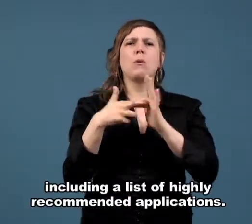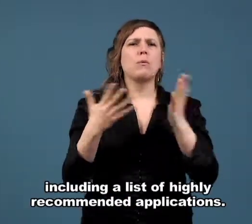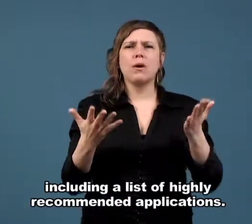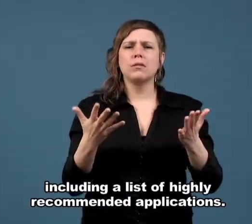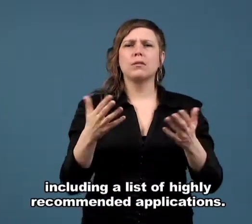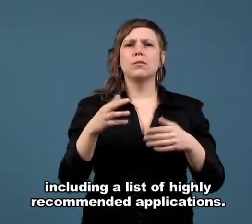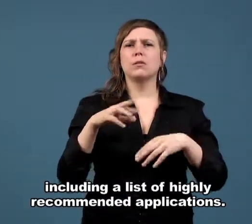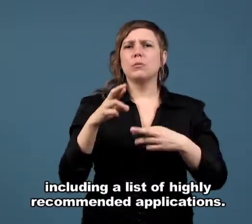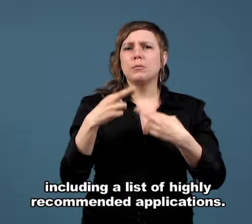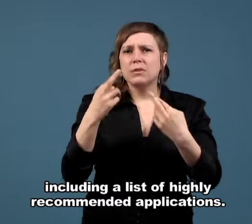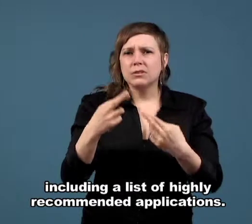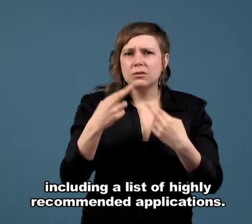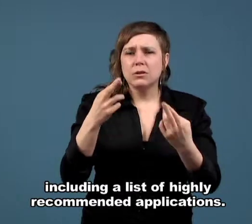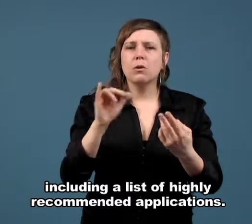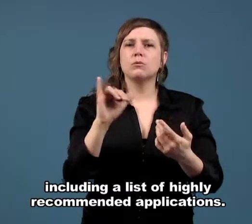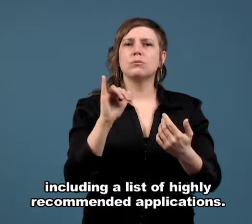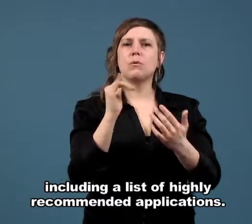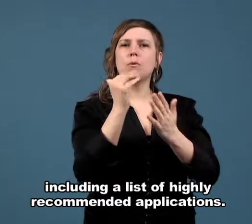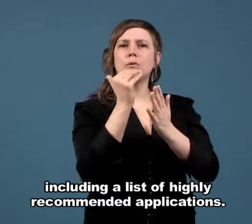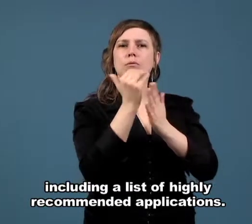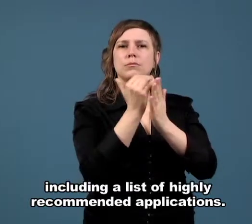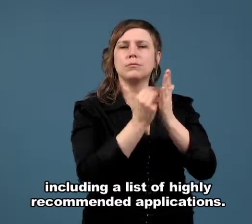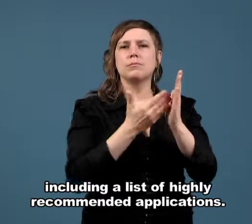including a list of highly recommended applications.